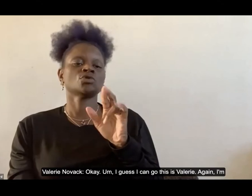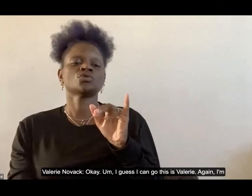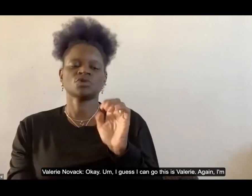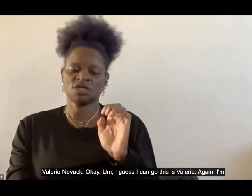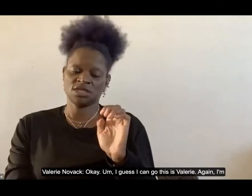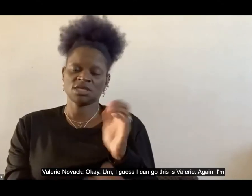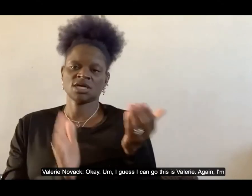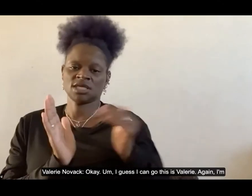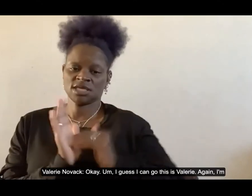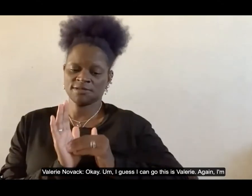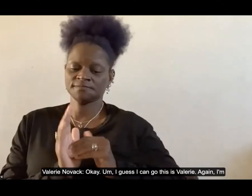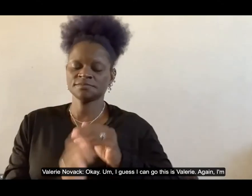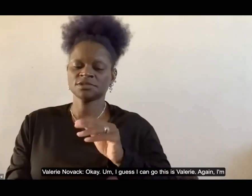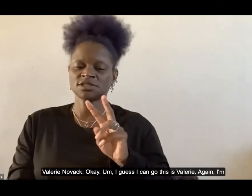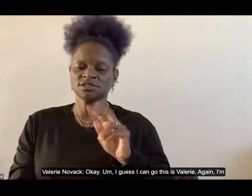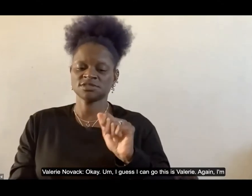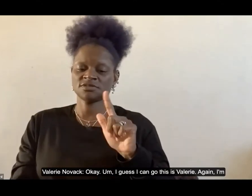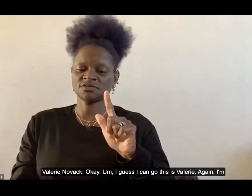um